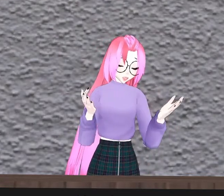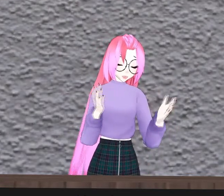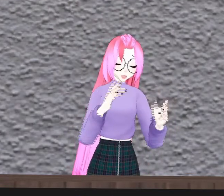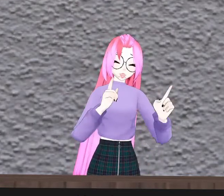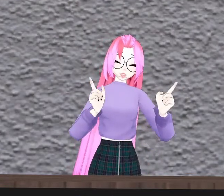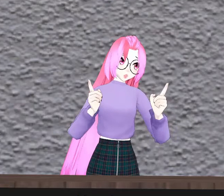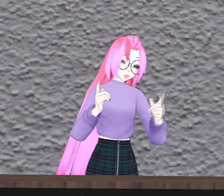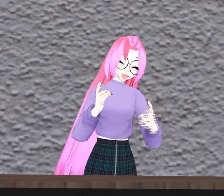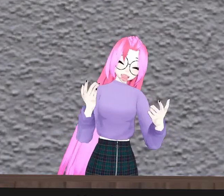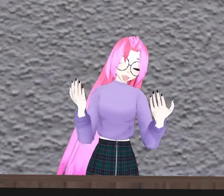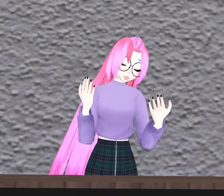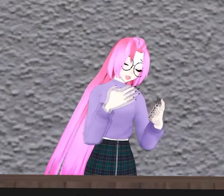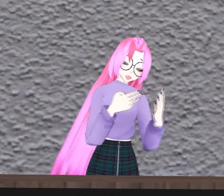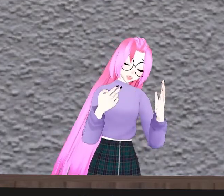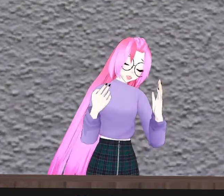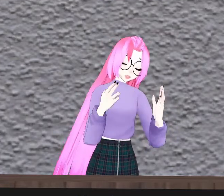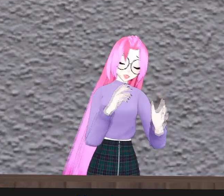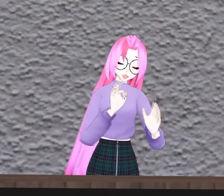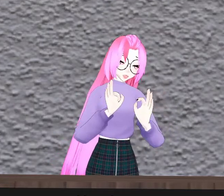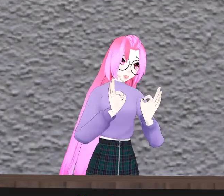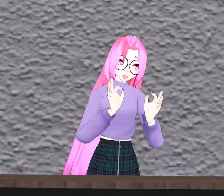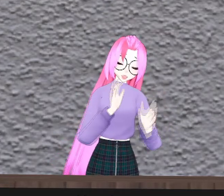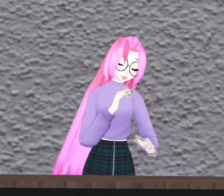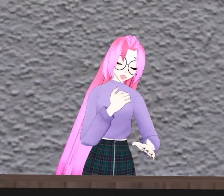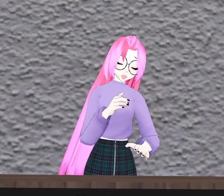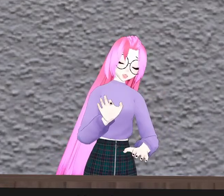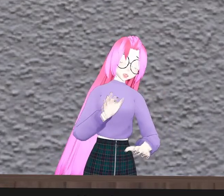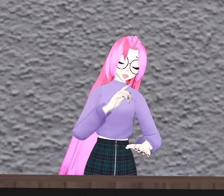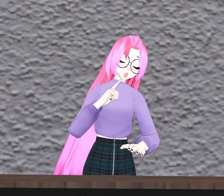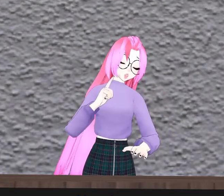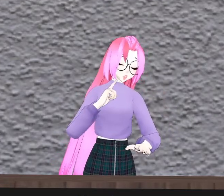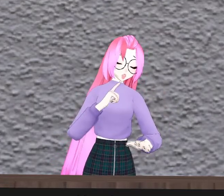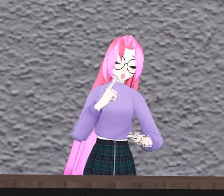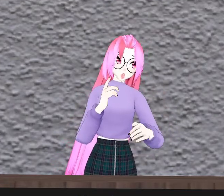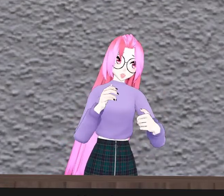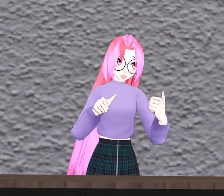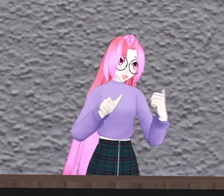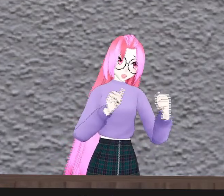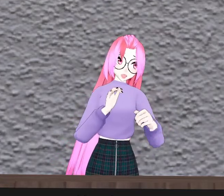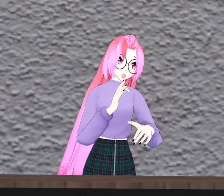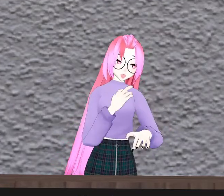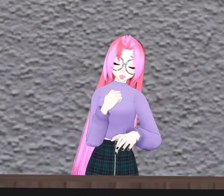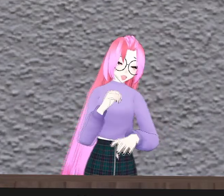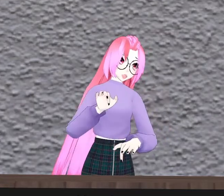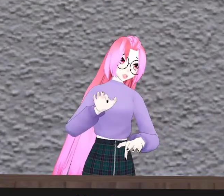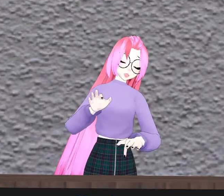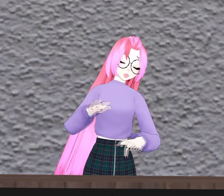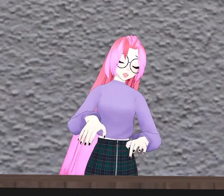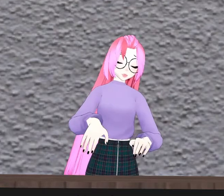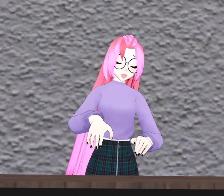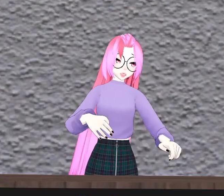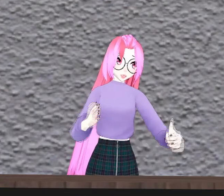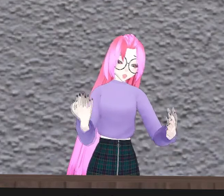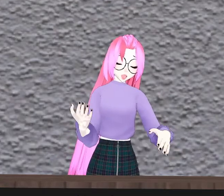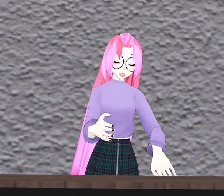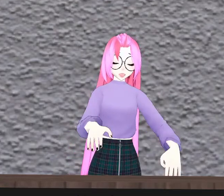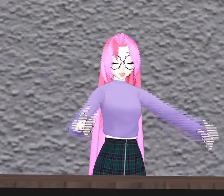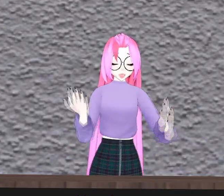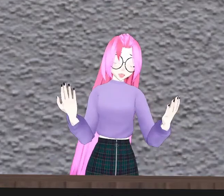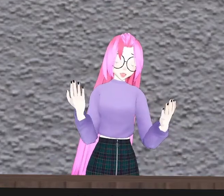but honestly, the interpreter doesn't care. The deaf person most likely will not care. They'll probably be like, yeah, I need you to